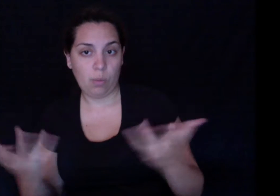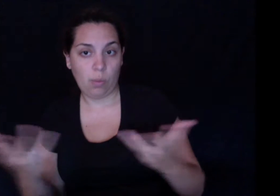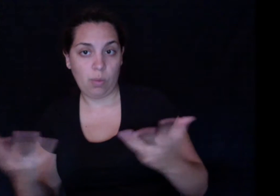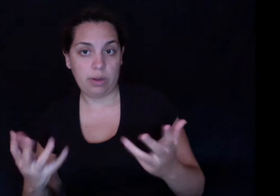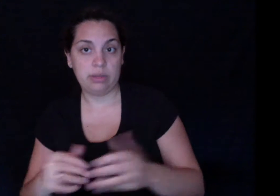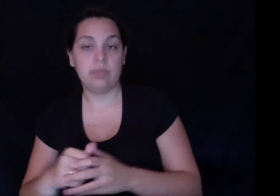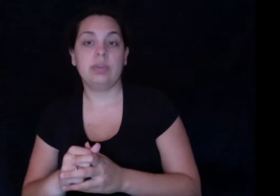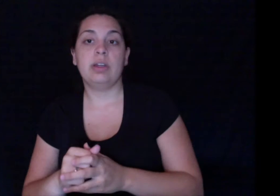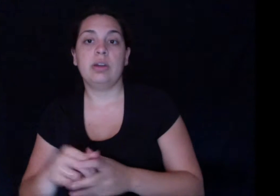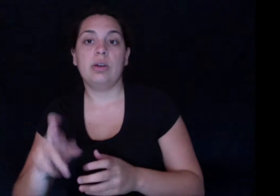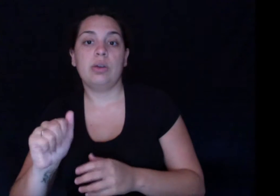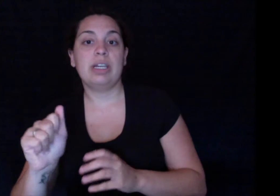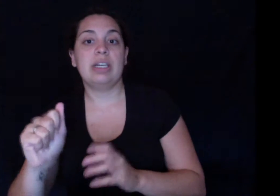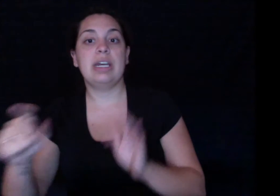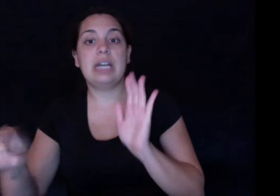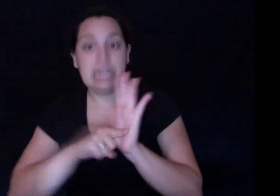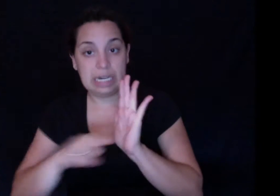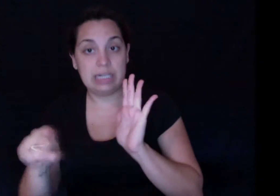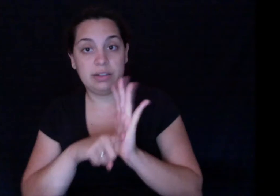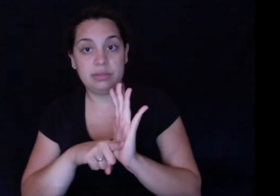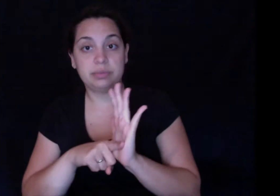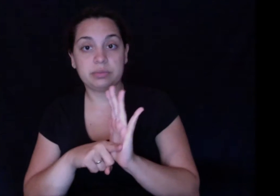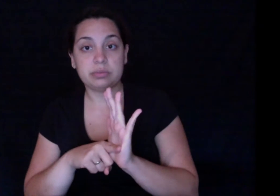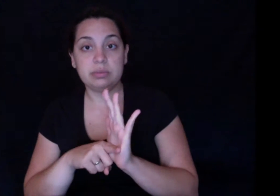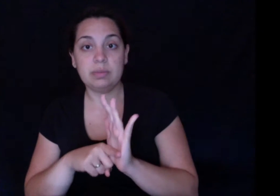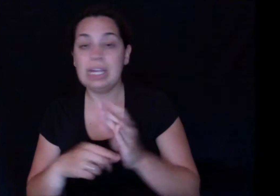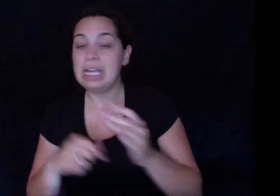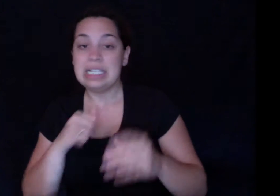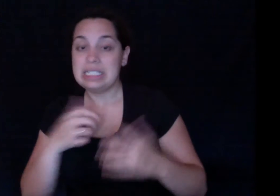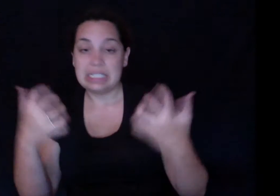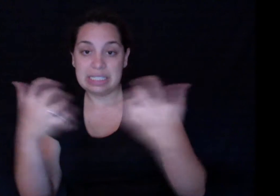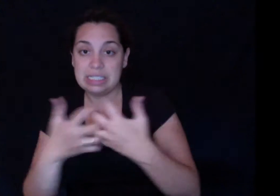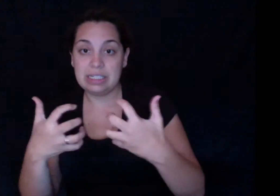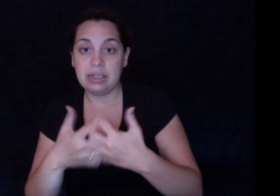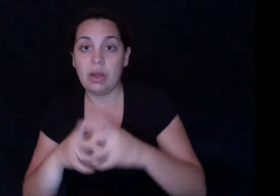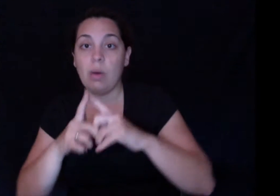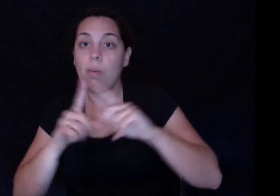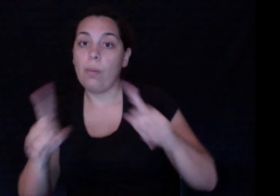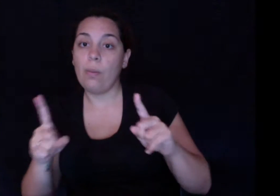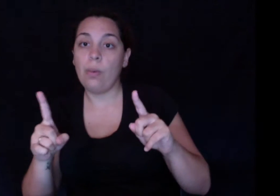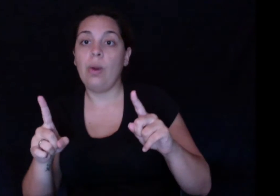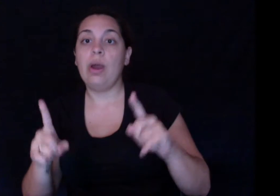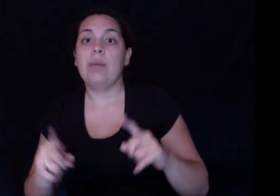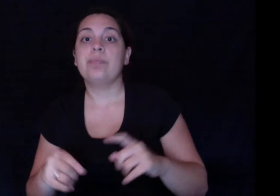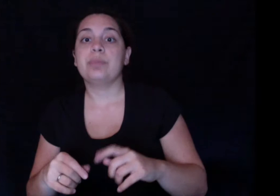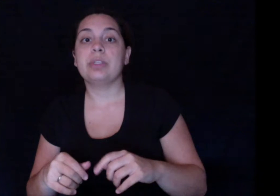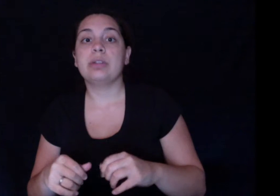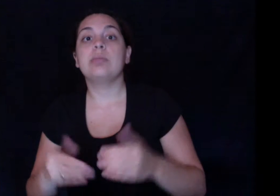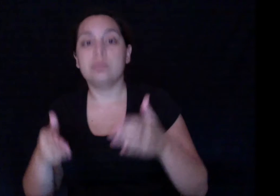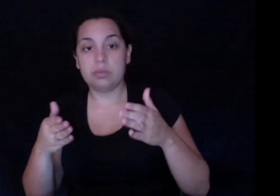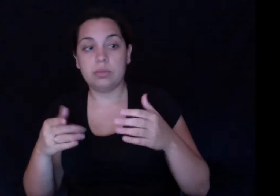blood. Although the blood was incompatible, it was okay because developing antibody is a very slow